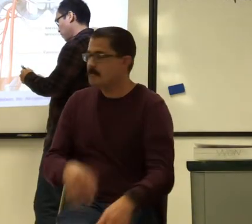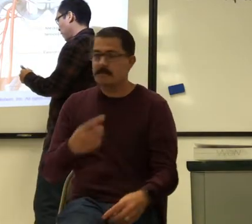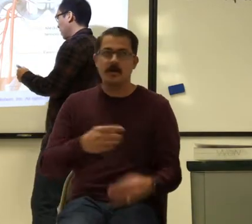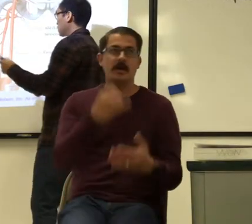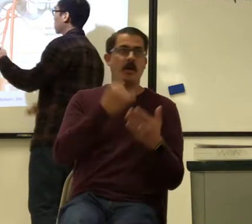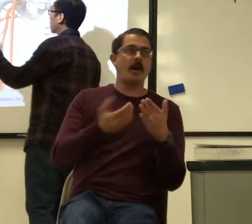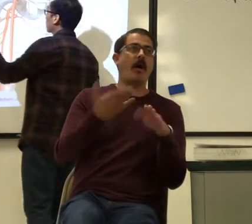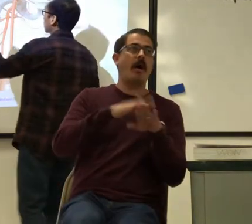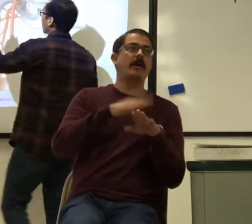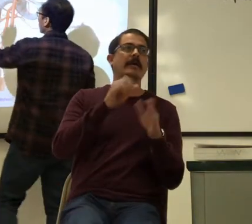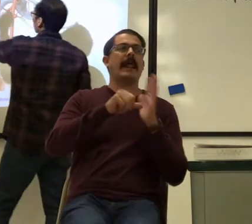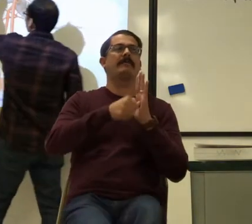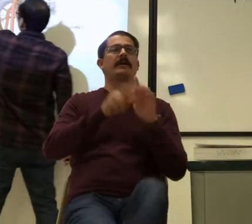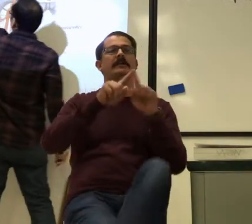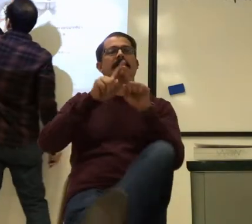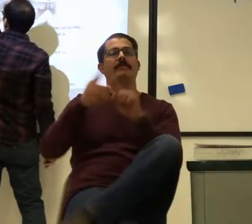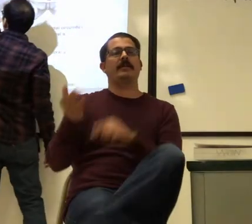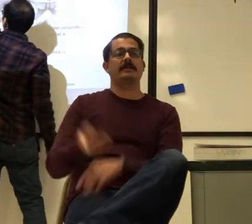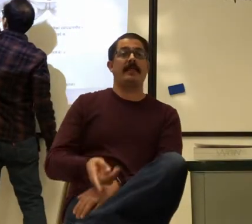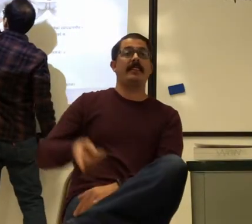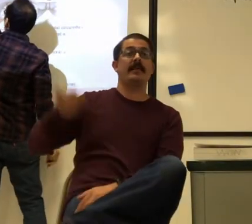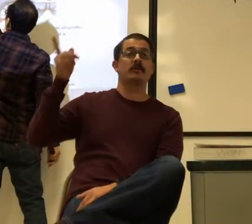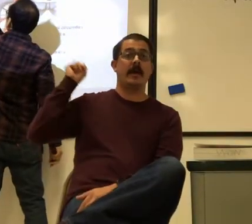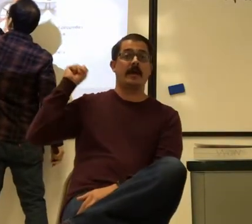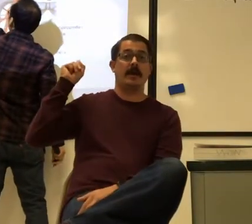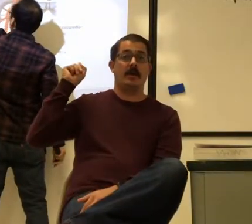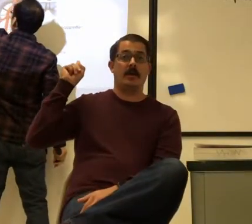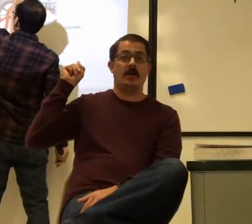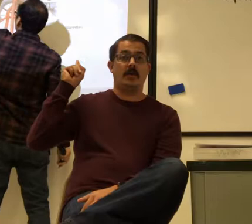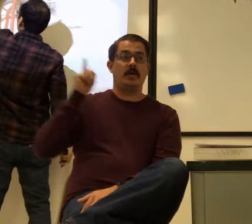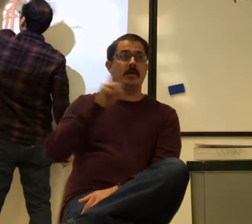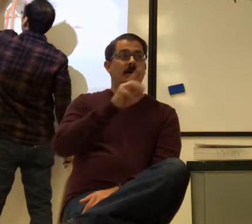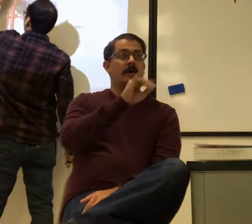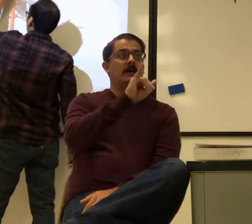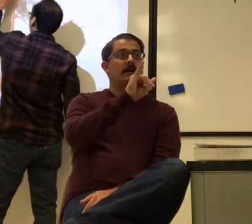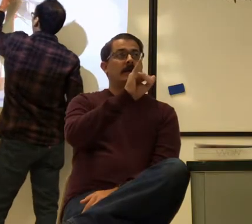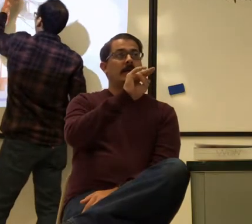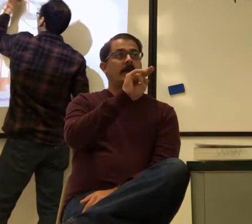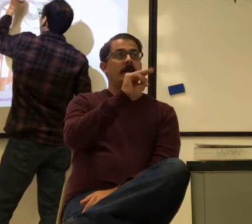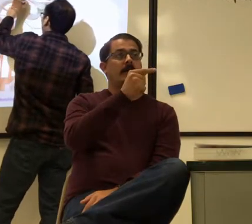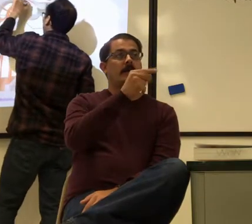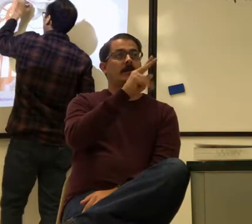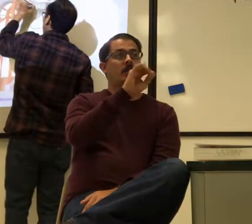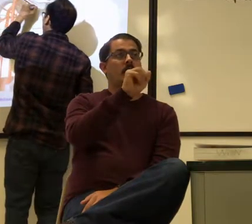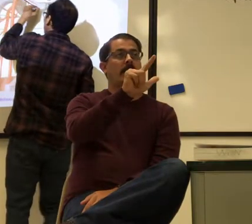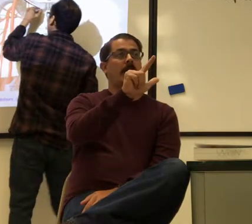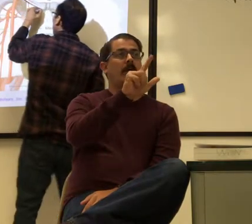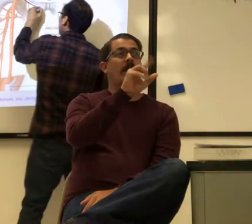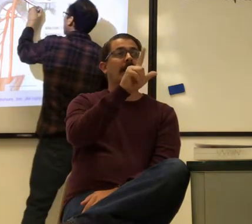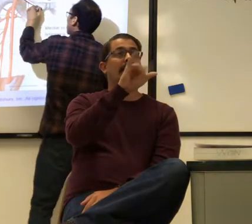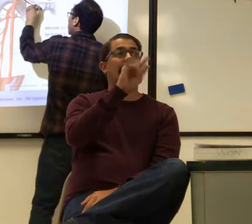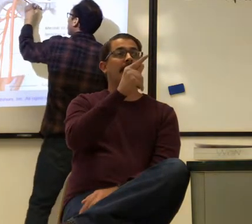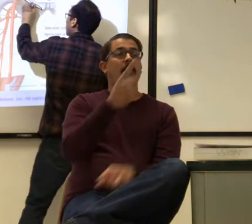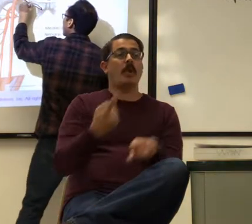The different things here. This right here is the inguinal ligament going over the artery.